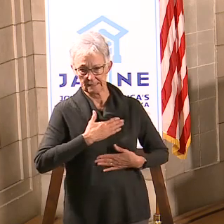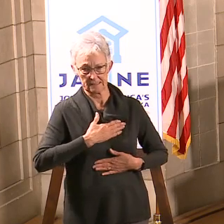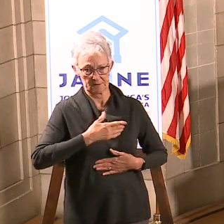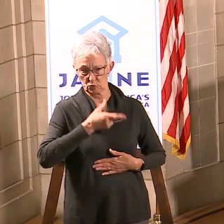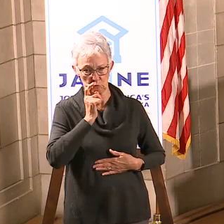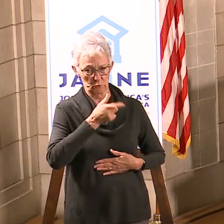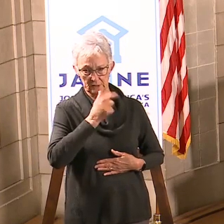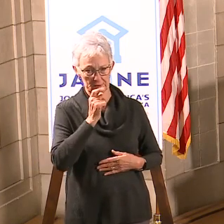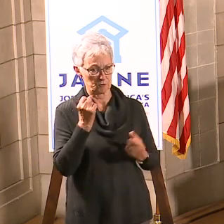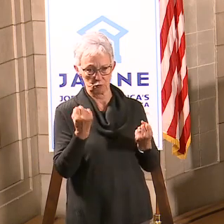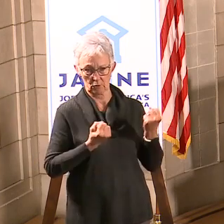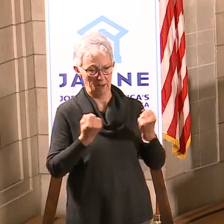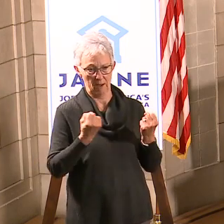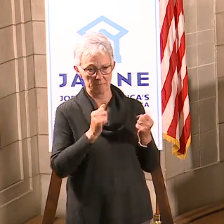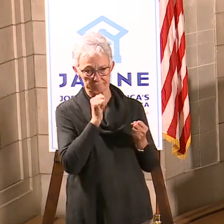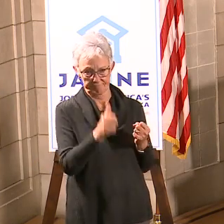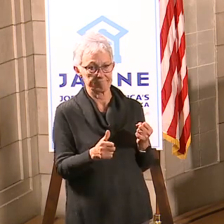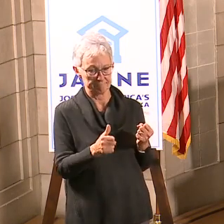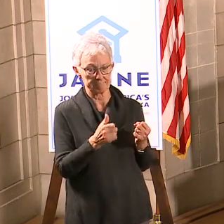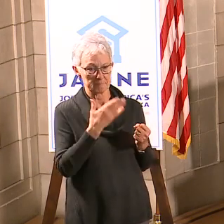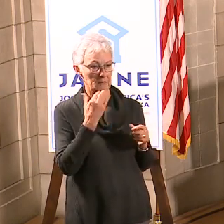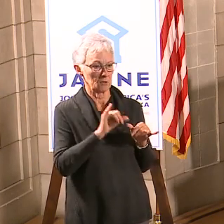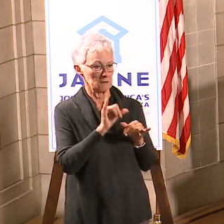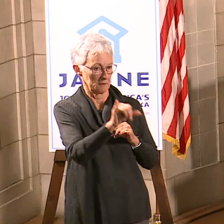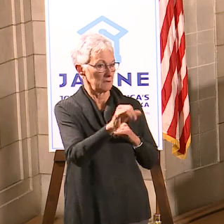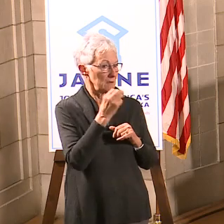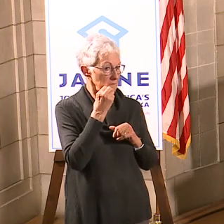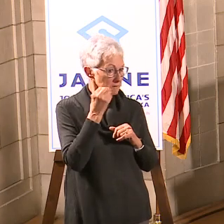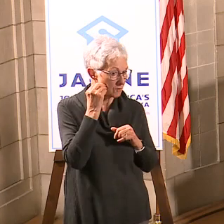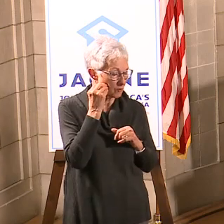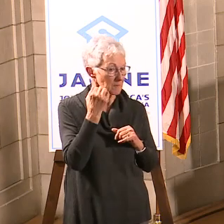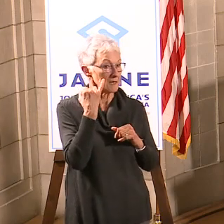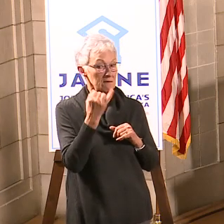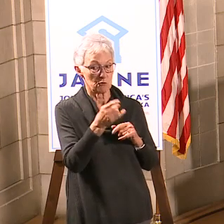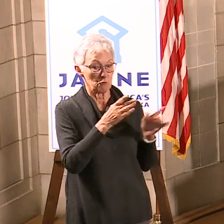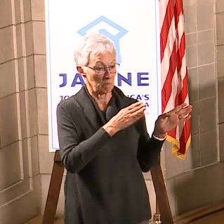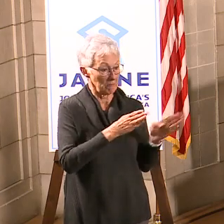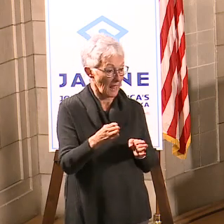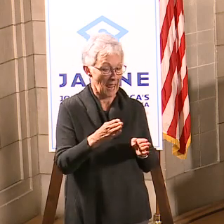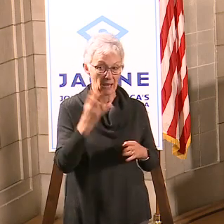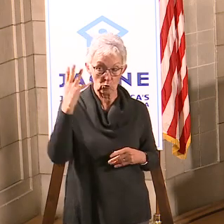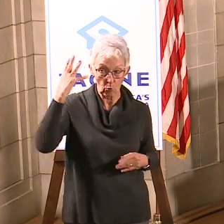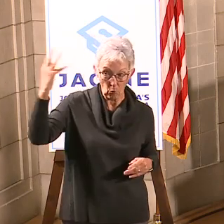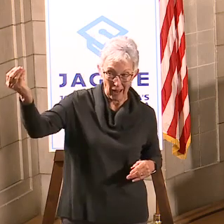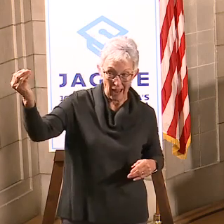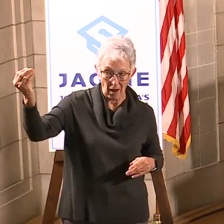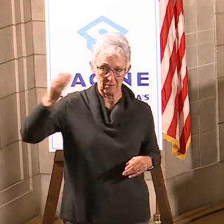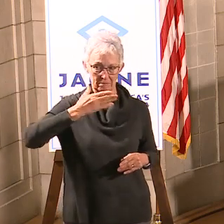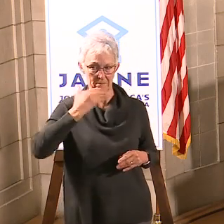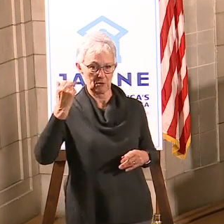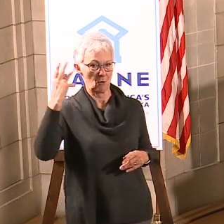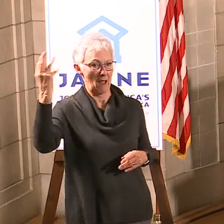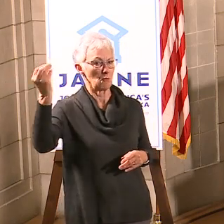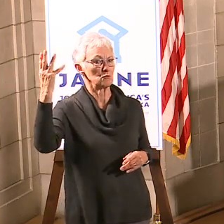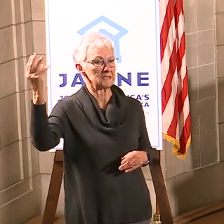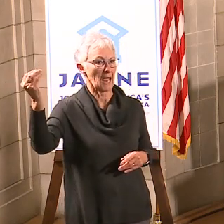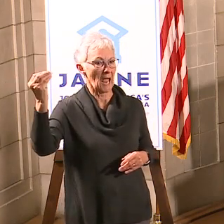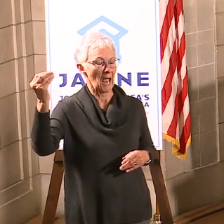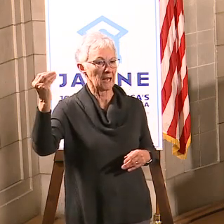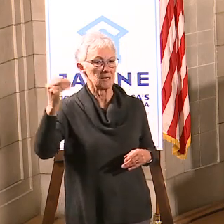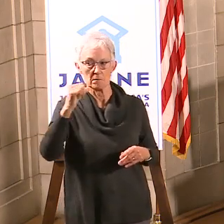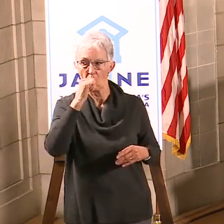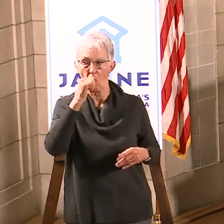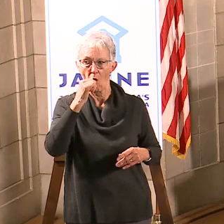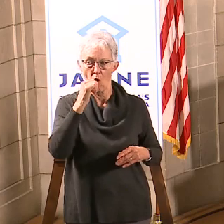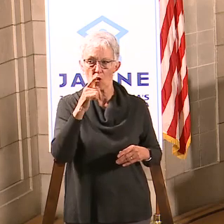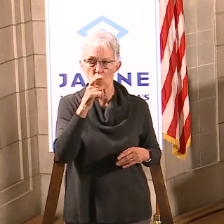you're going to, the best thing to do would be stay home. But if you are going to go out, go to an open outdoor patio underneath a heater and have a beer there